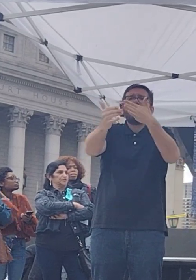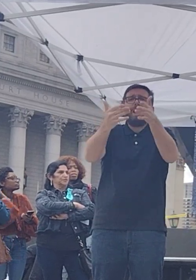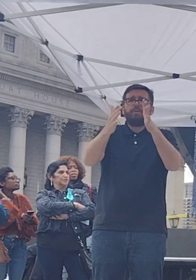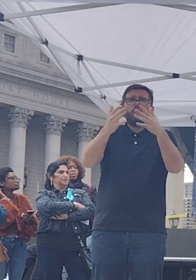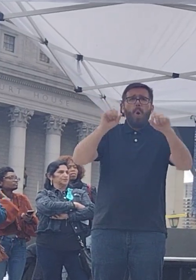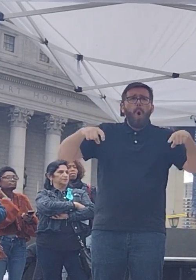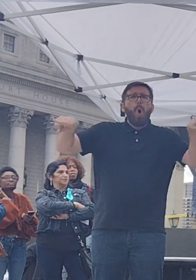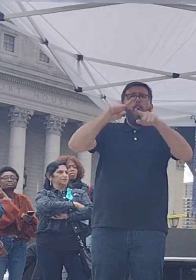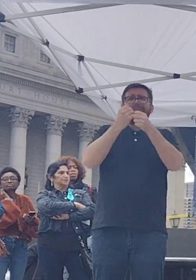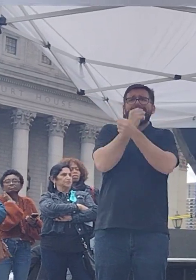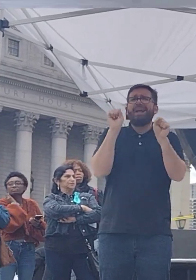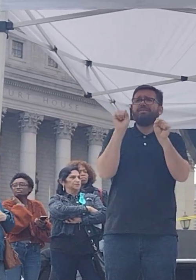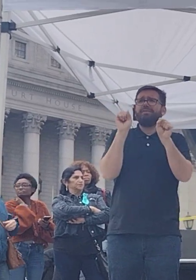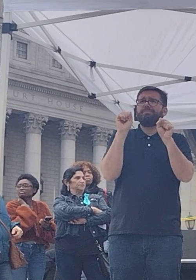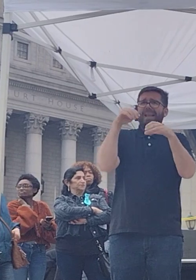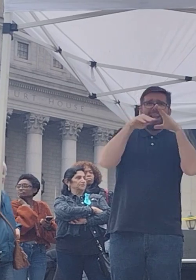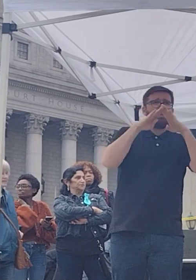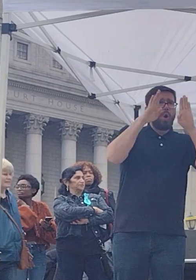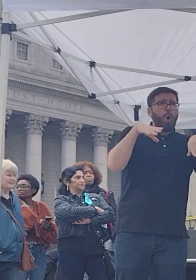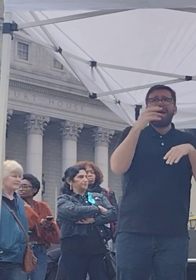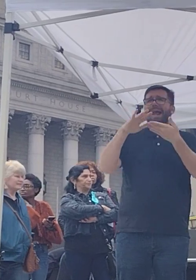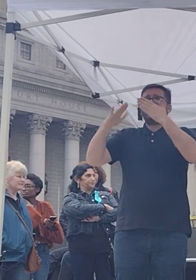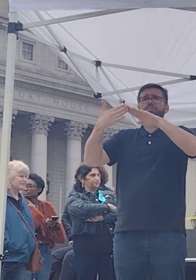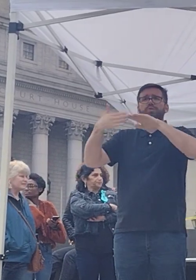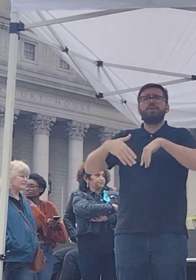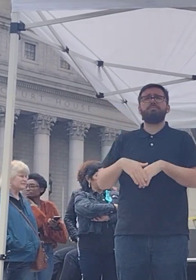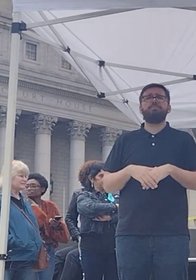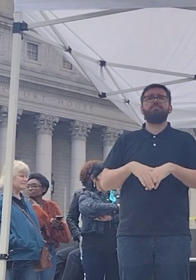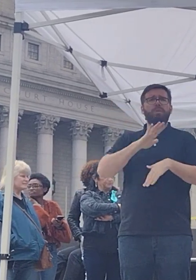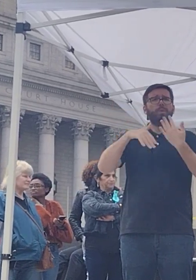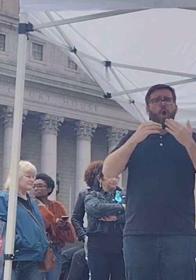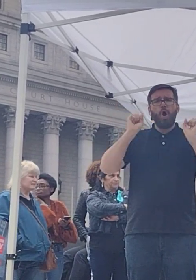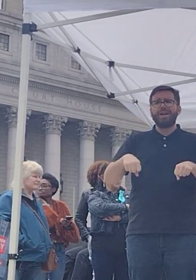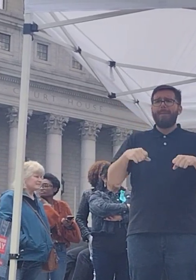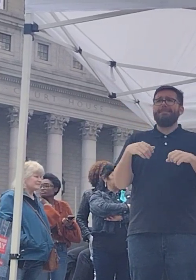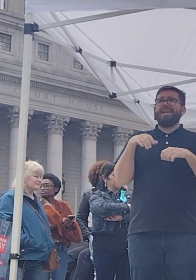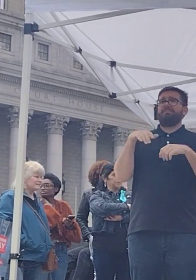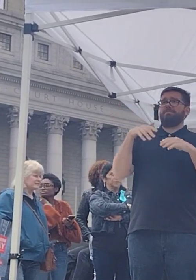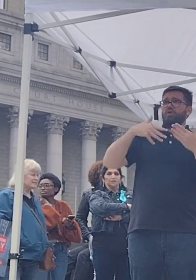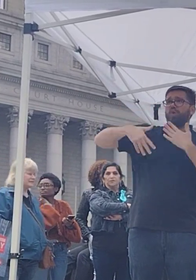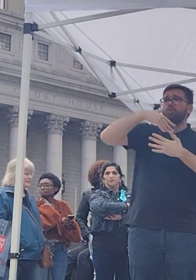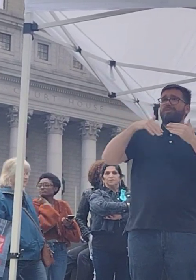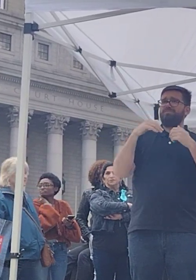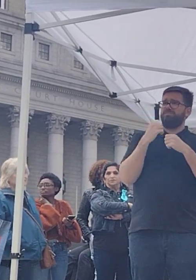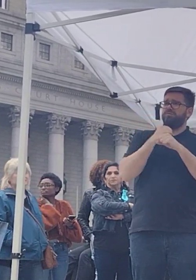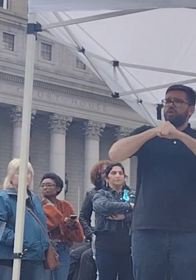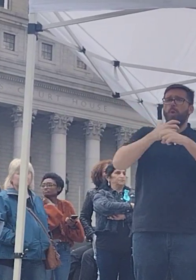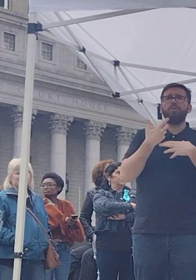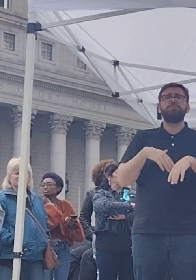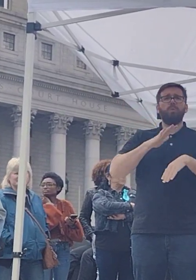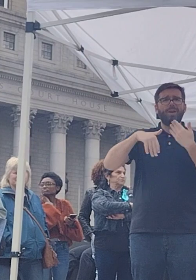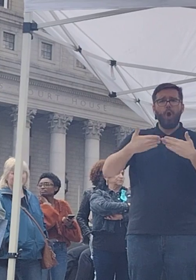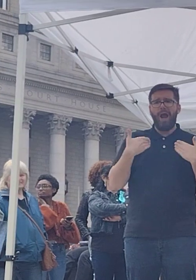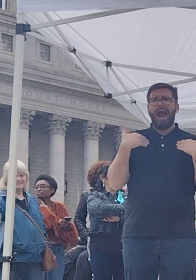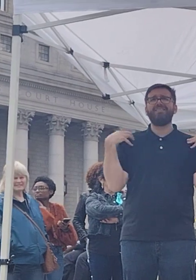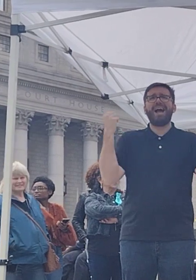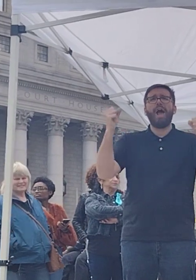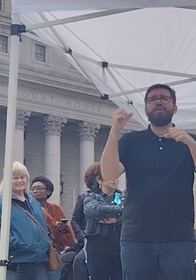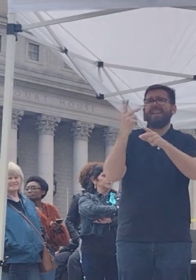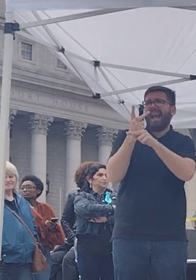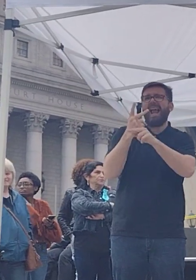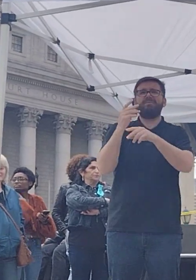can all have opportunities to be economically secure, that we have access to quality and affordable health care, and that we